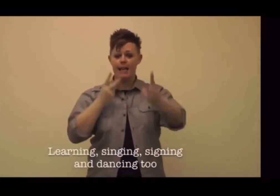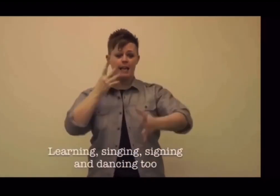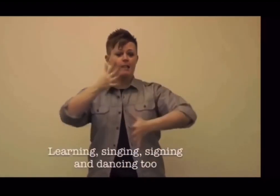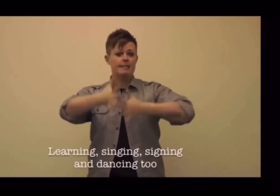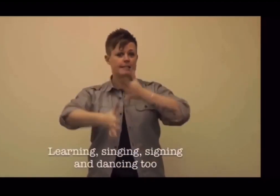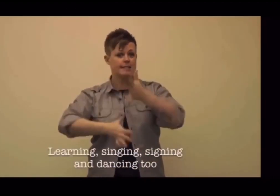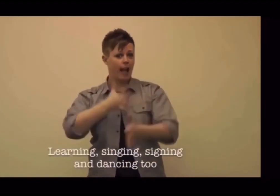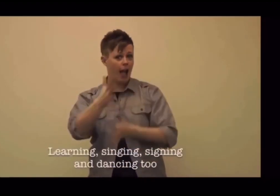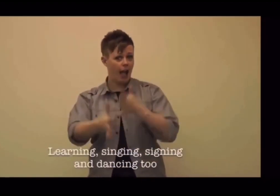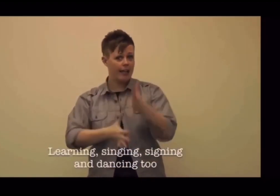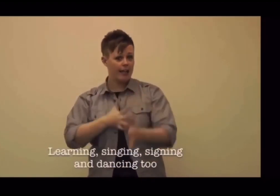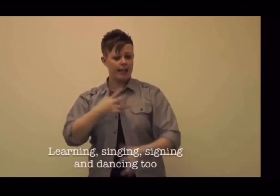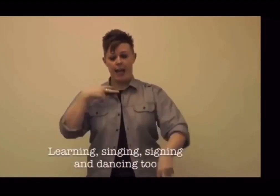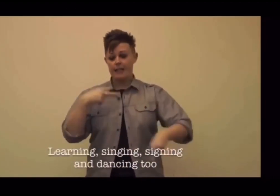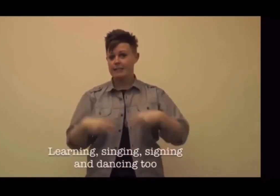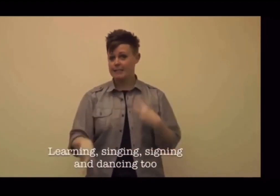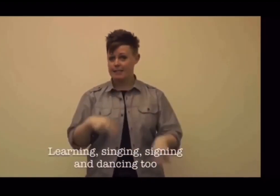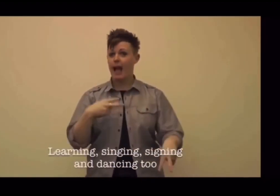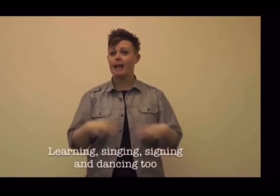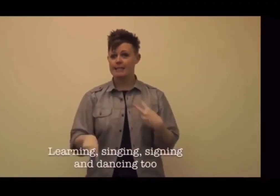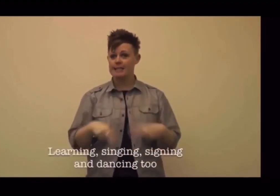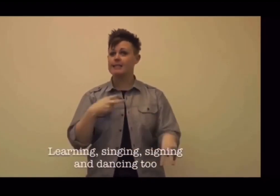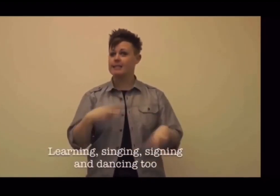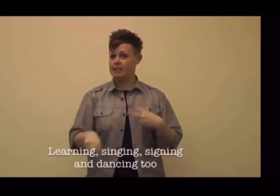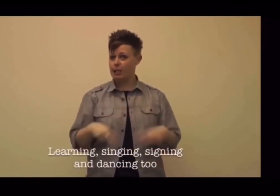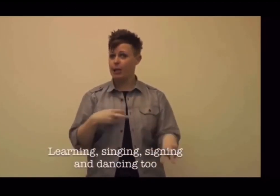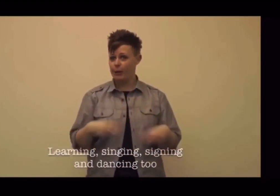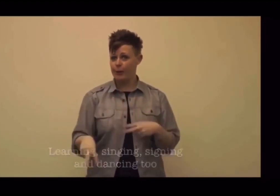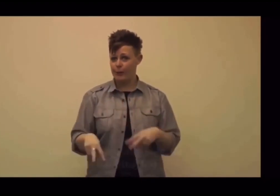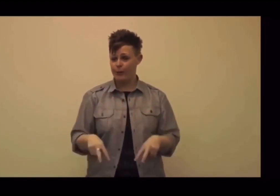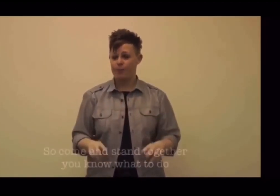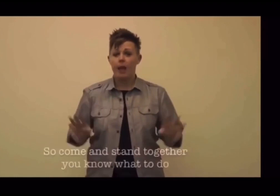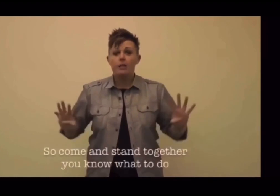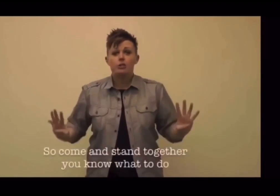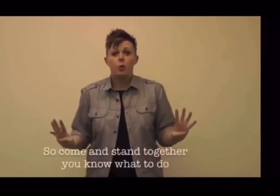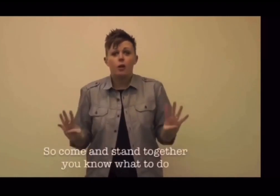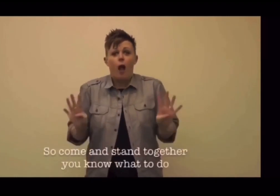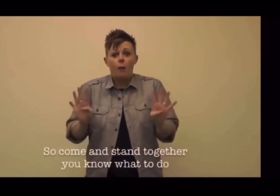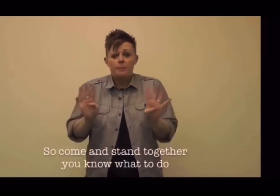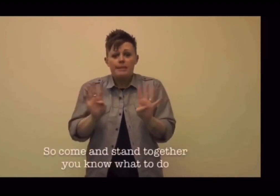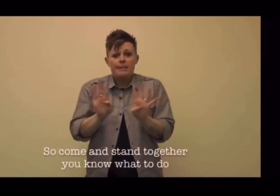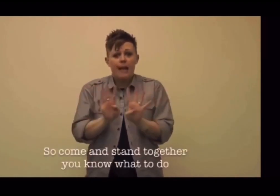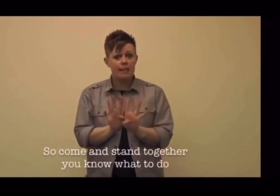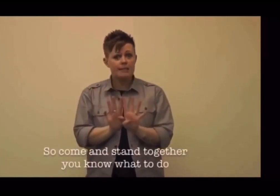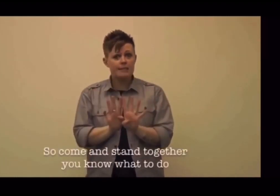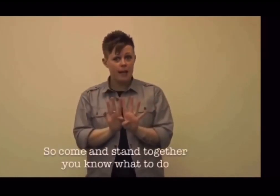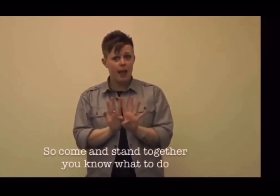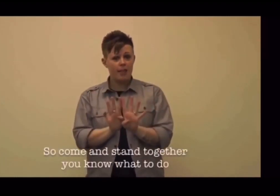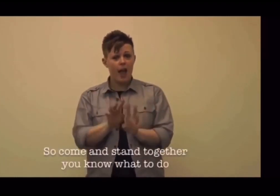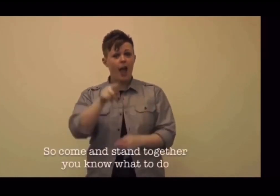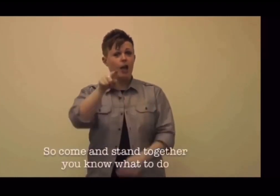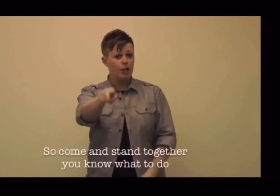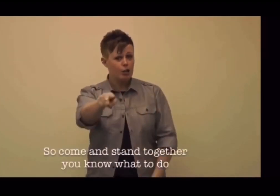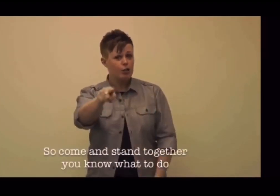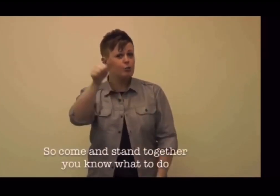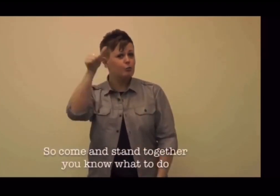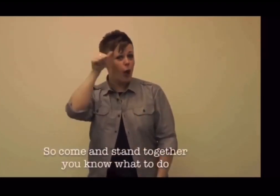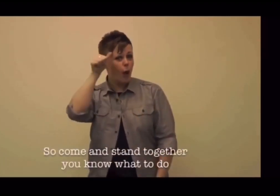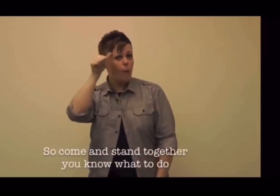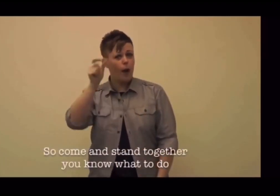singing, signing and dancing too. So come and stand together, you know what